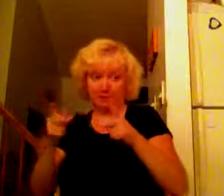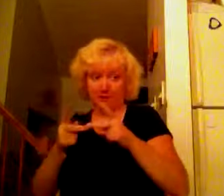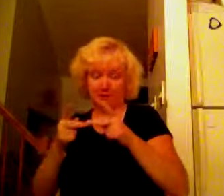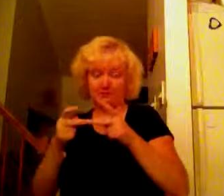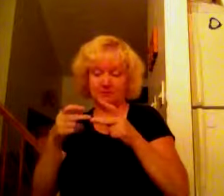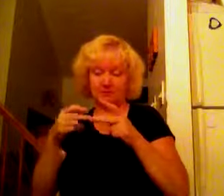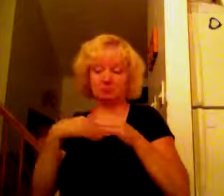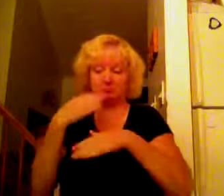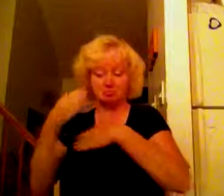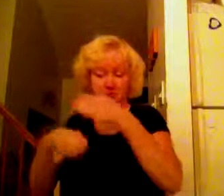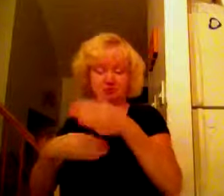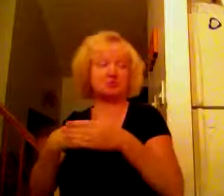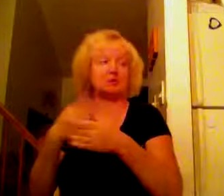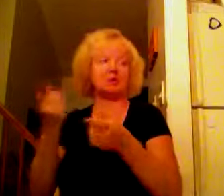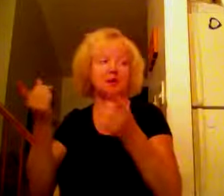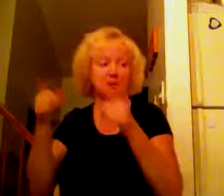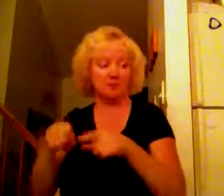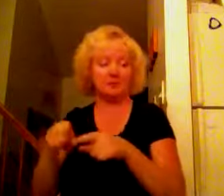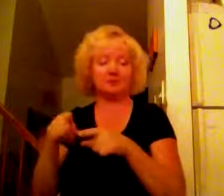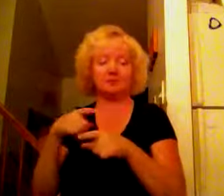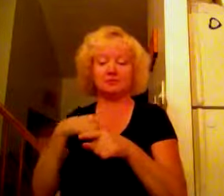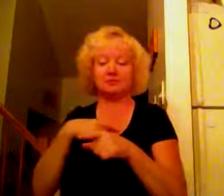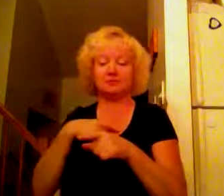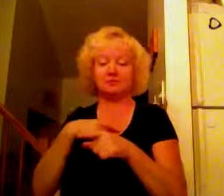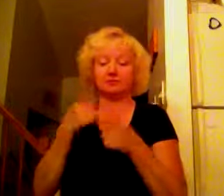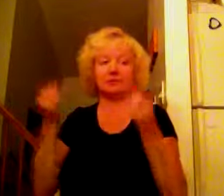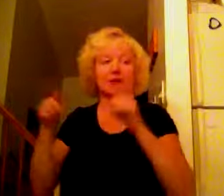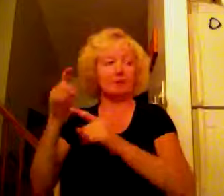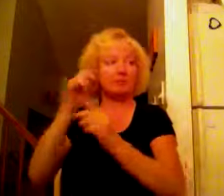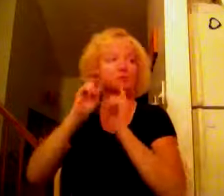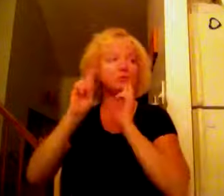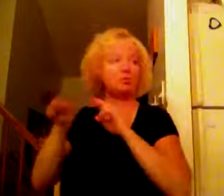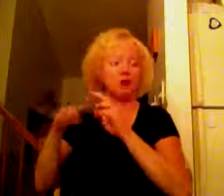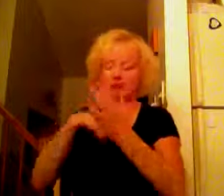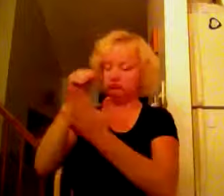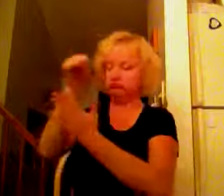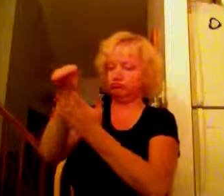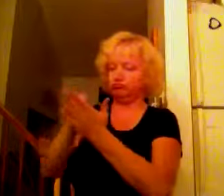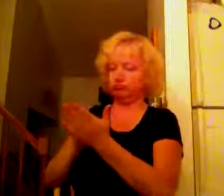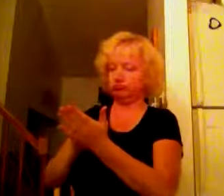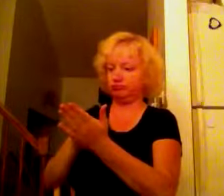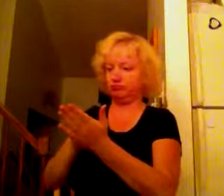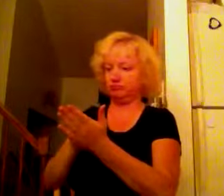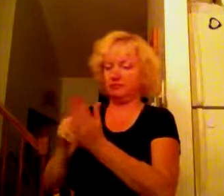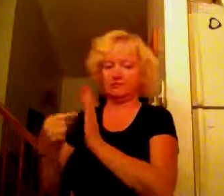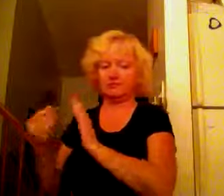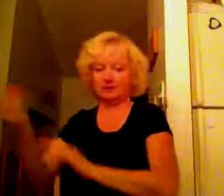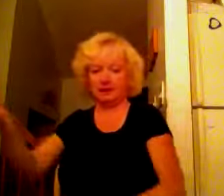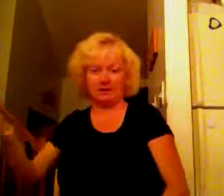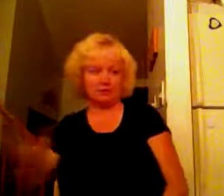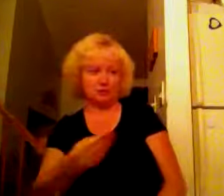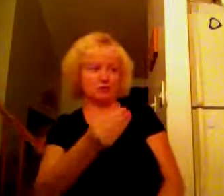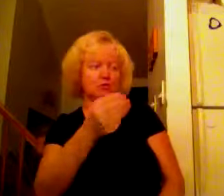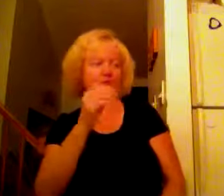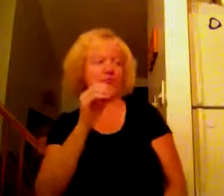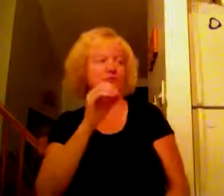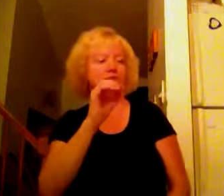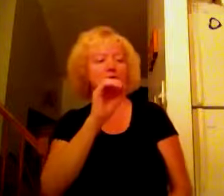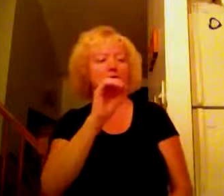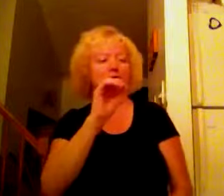report and was seen by occupational health, which was an on-the-job injury. If you have been exposed